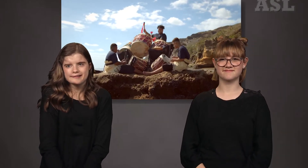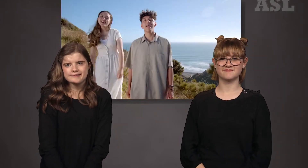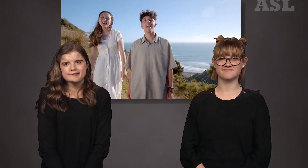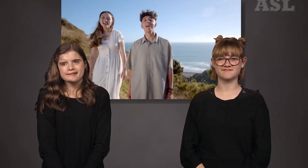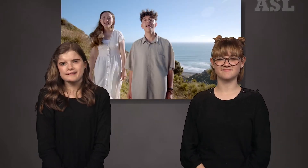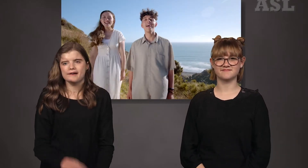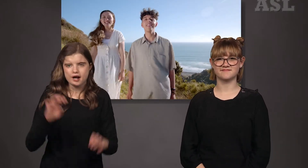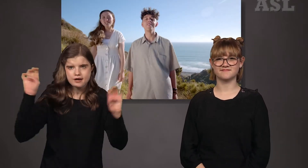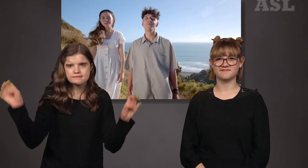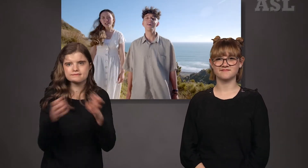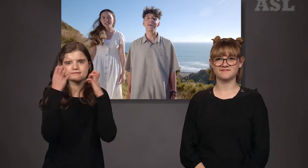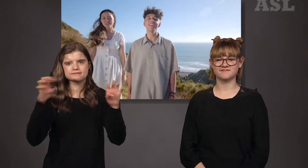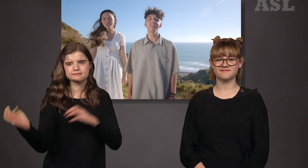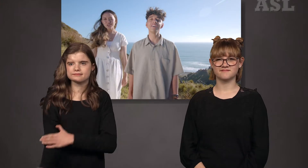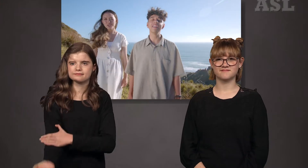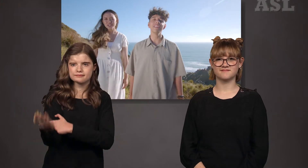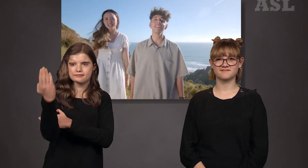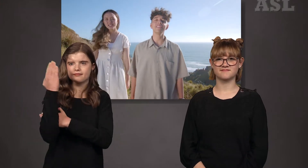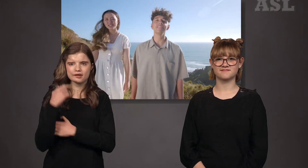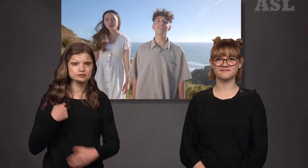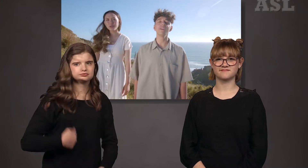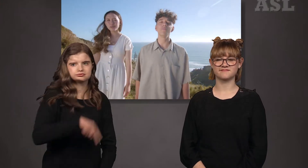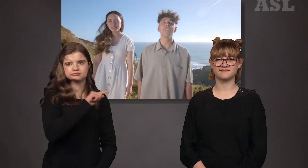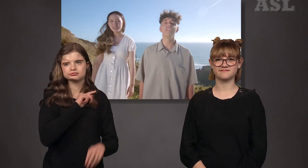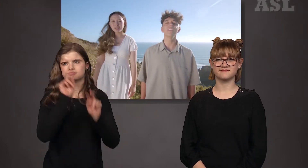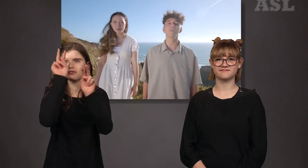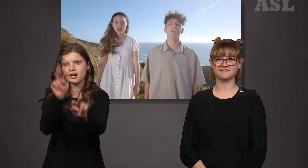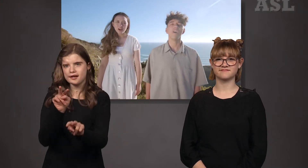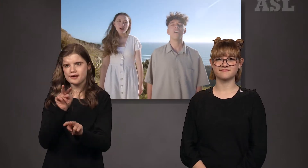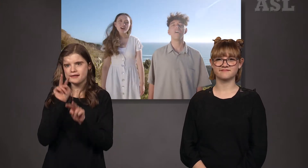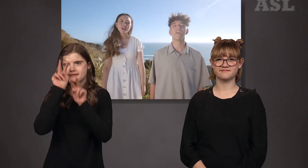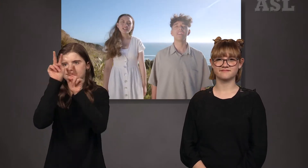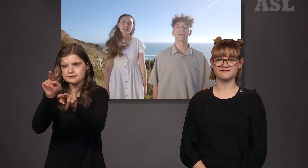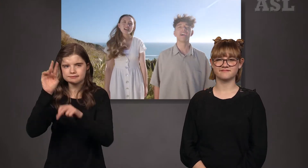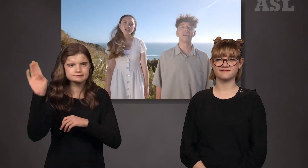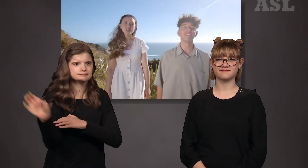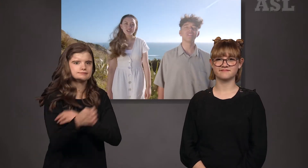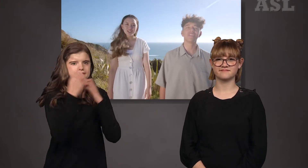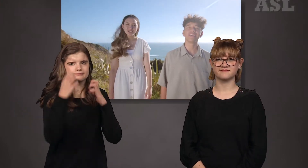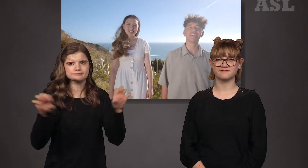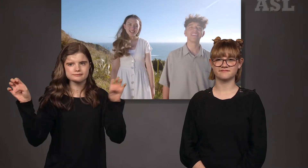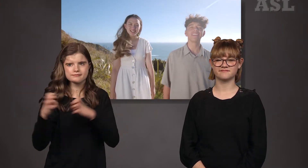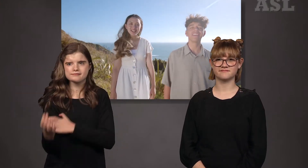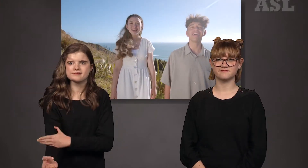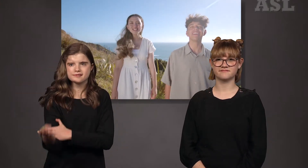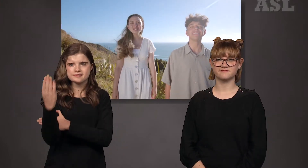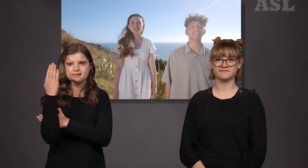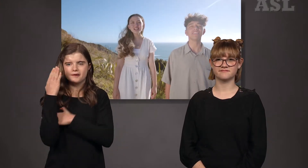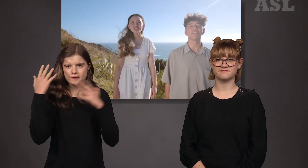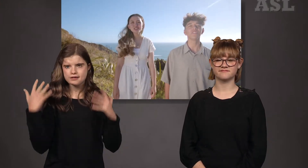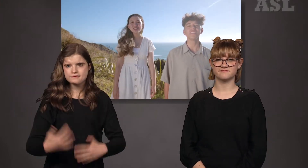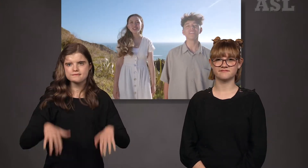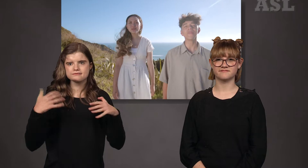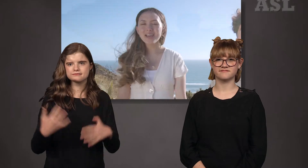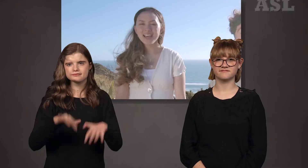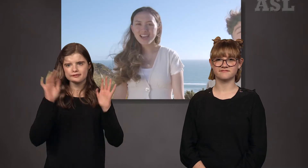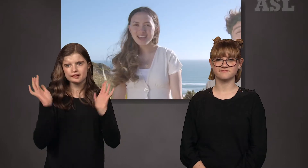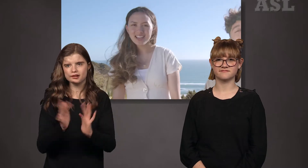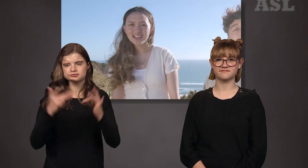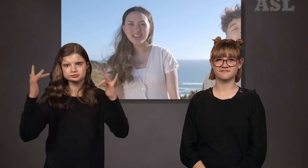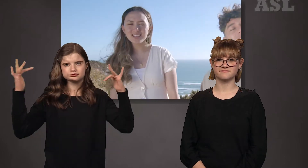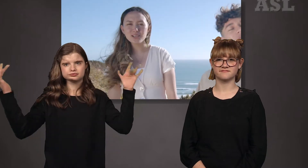And a brighter Easter beam On a longing night shall stream